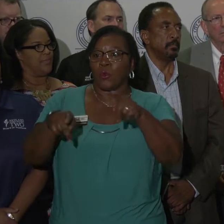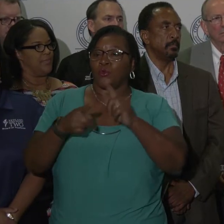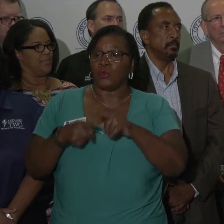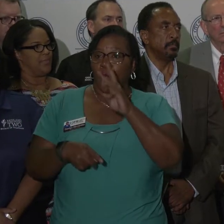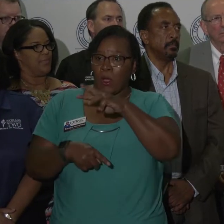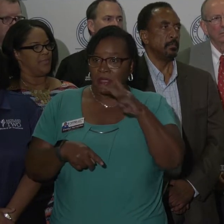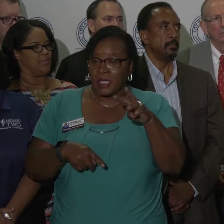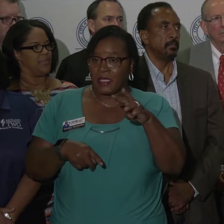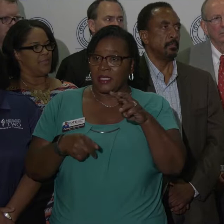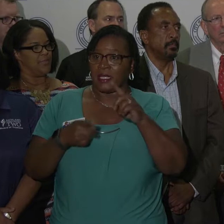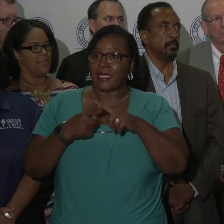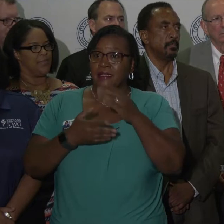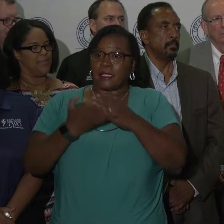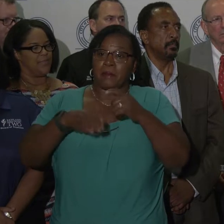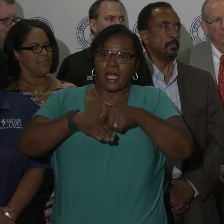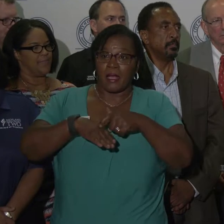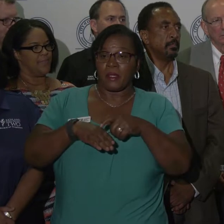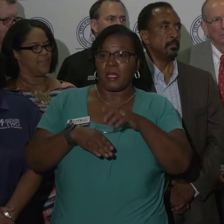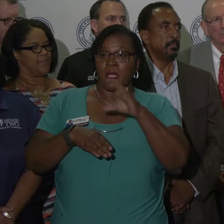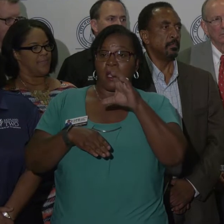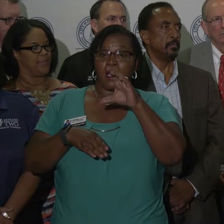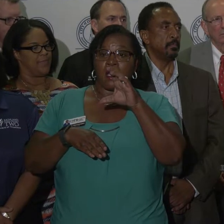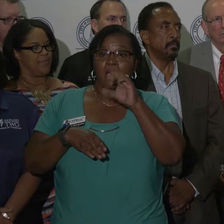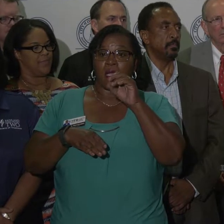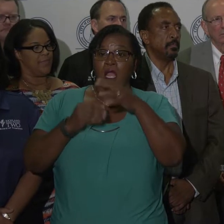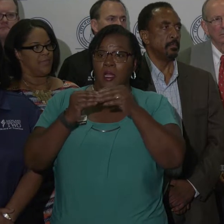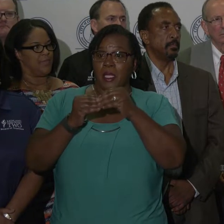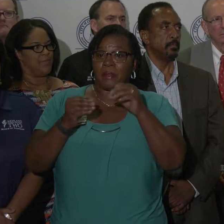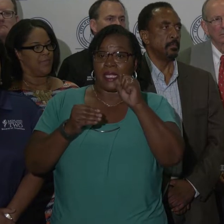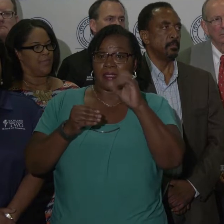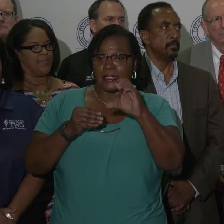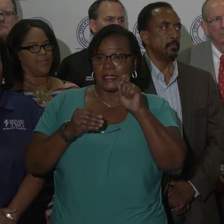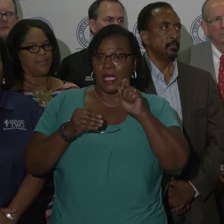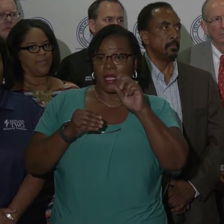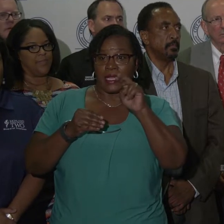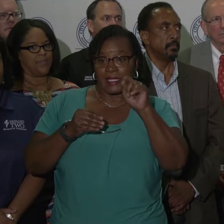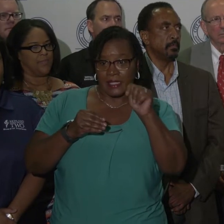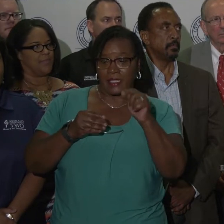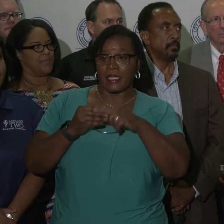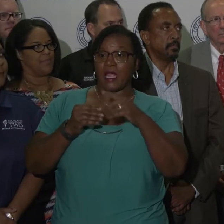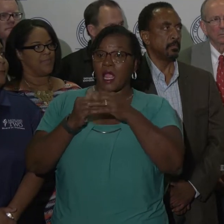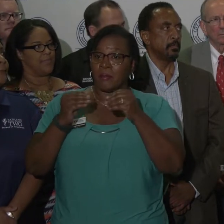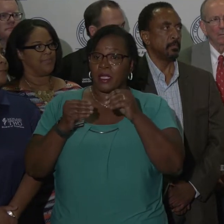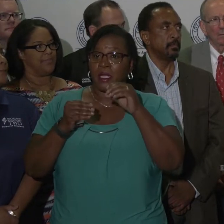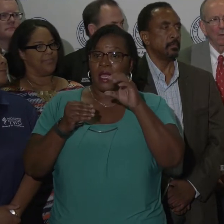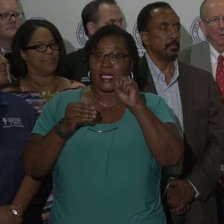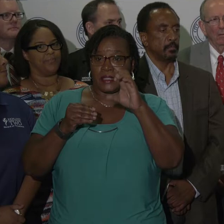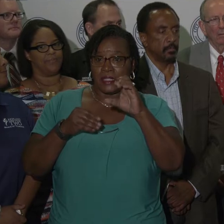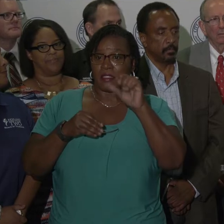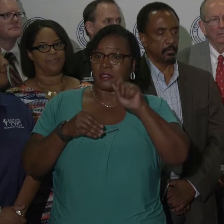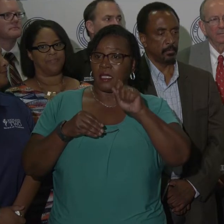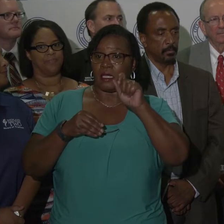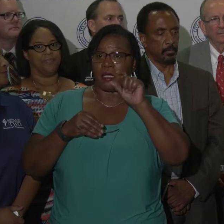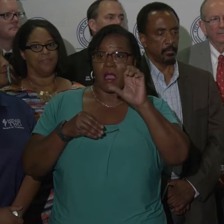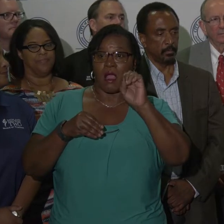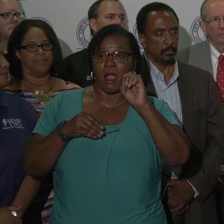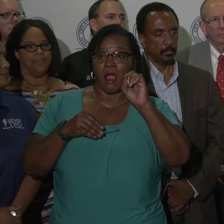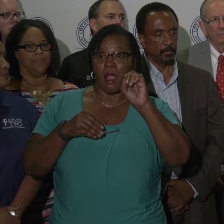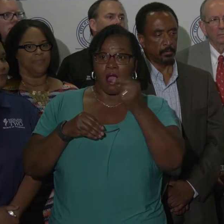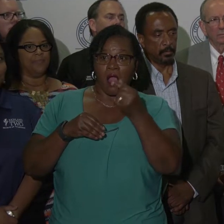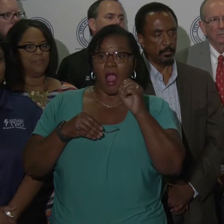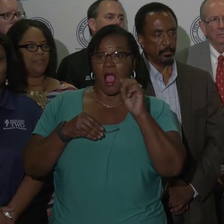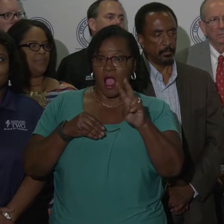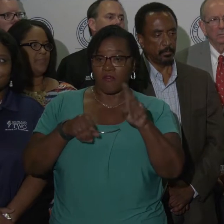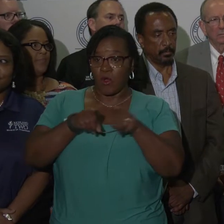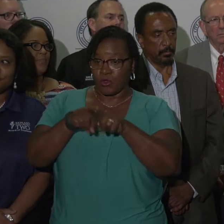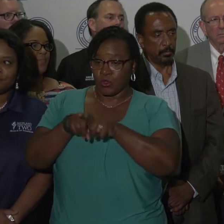website at some point, columbiasc.net, and it's also, I guess, columbiasc.gov as well. We'll